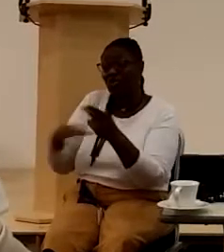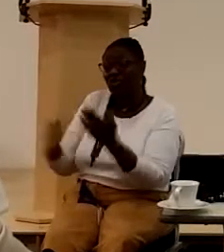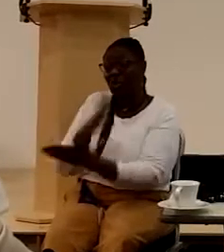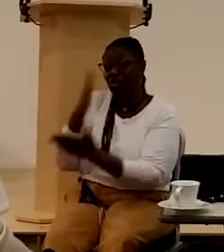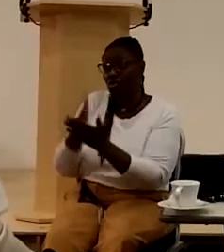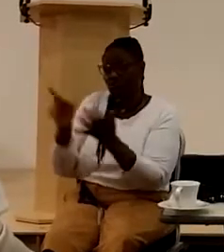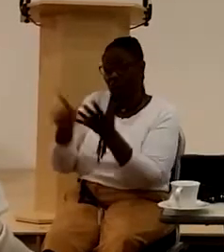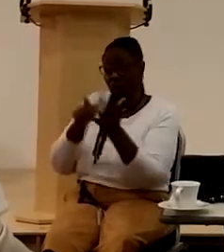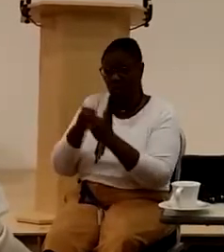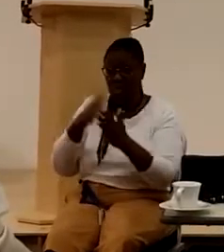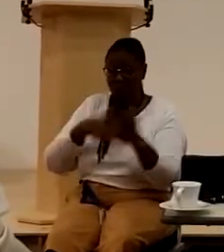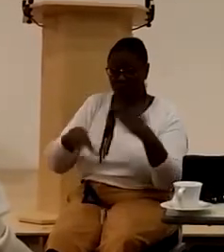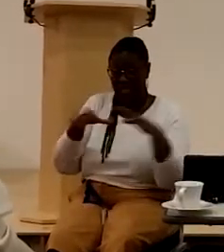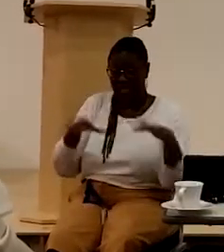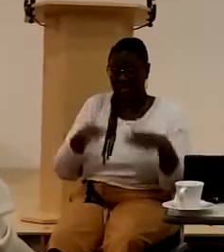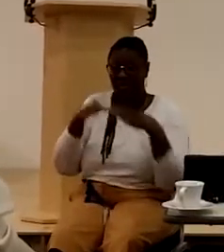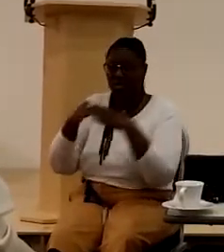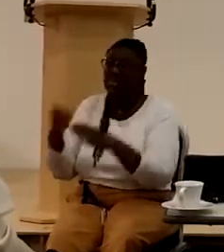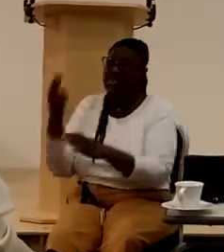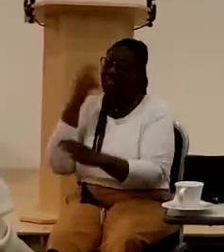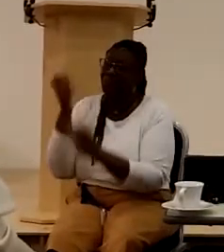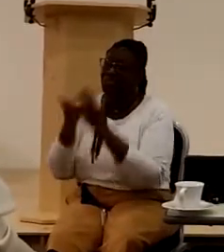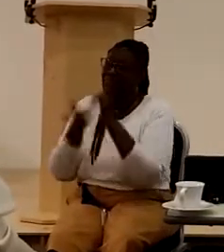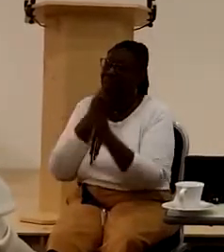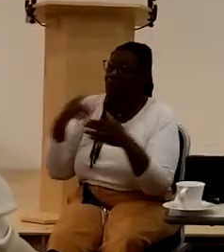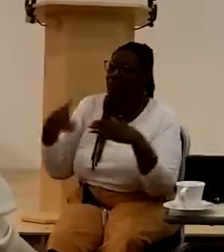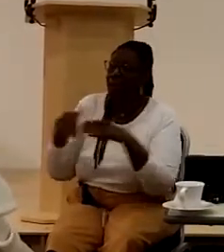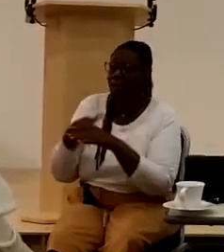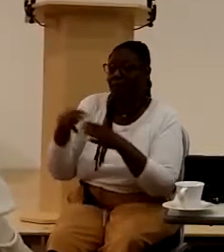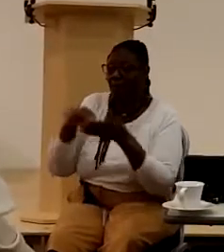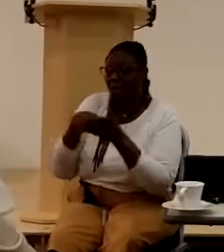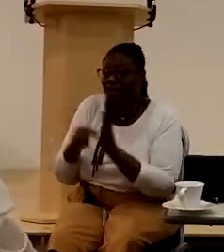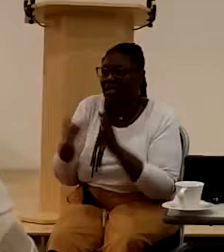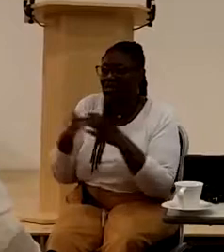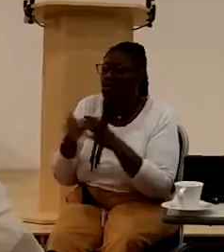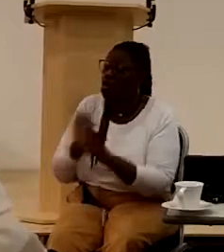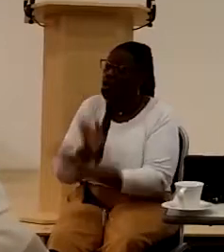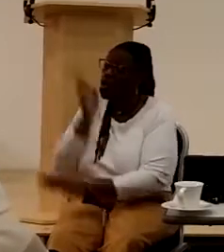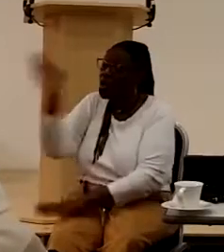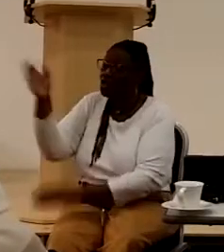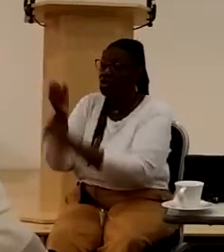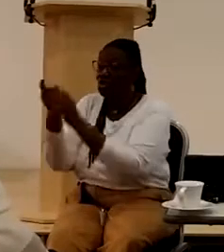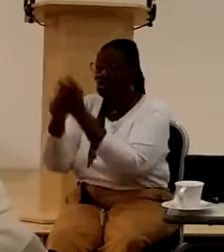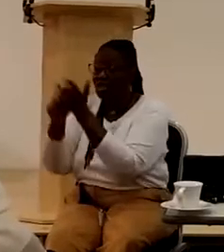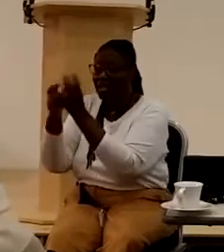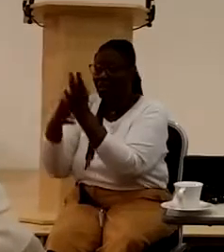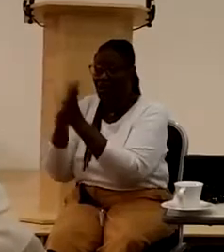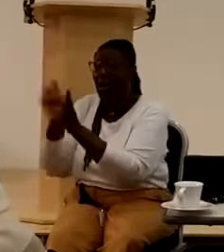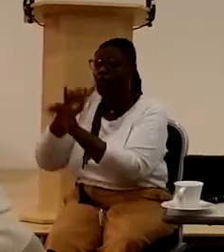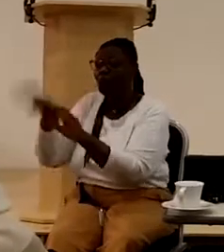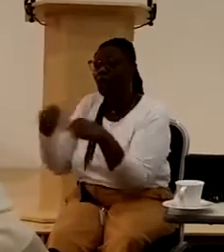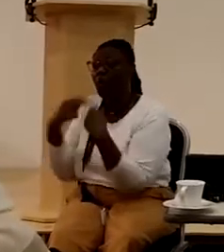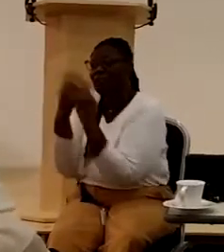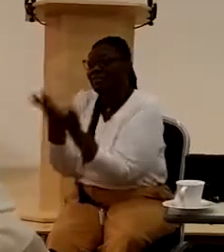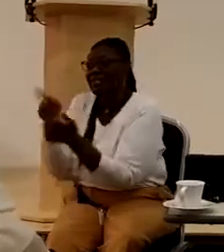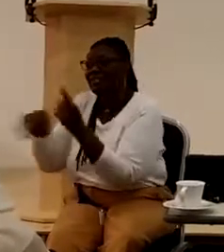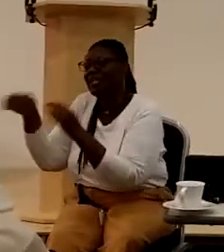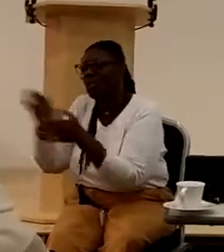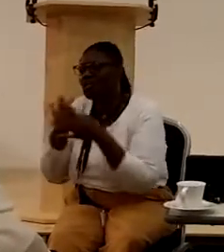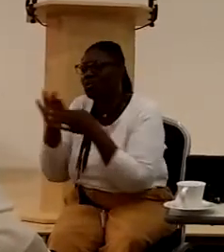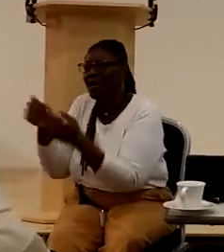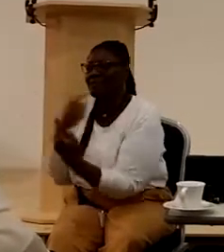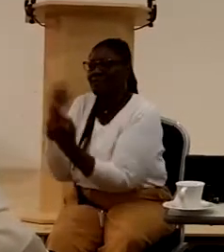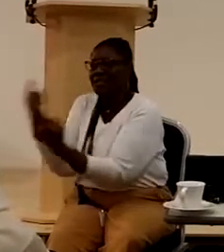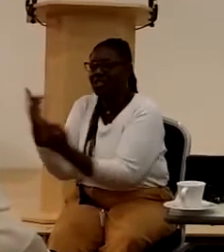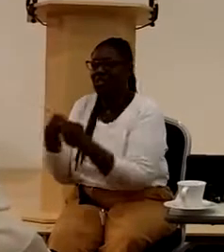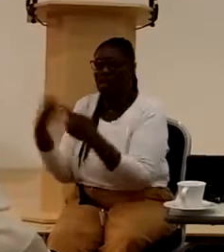the UK-wide delegation of the deaf and disabled people's organisations who went to Geneva were presenting a united message.